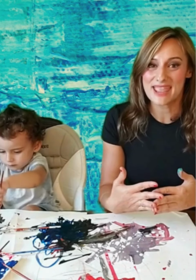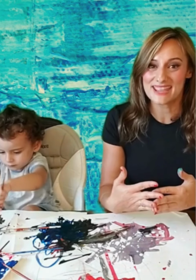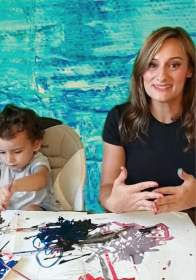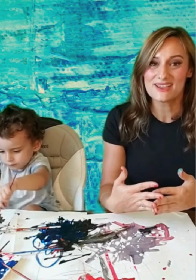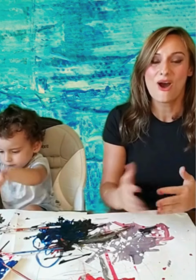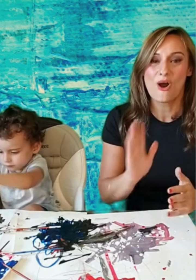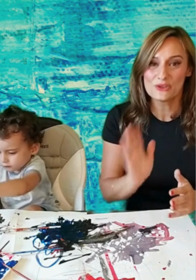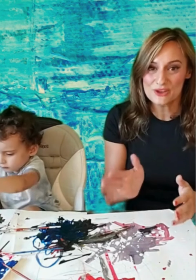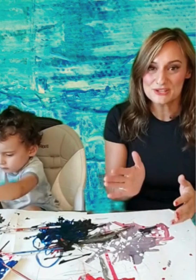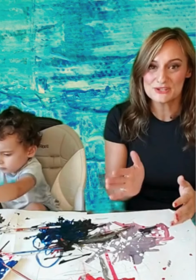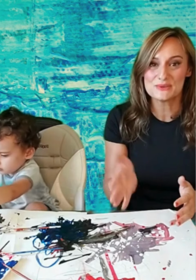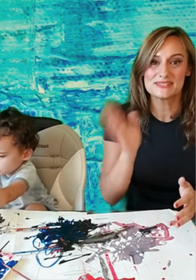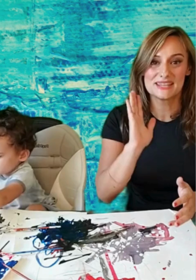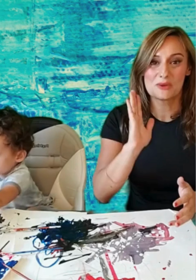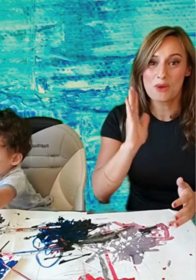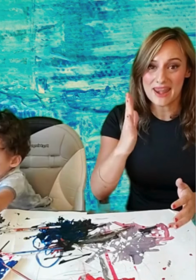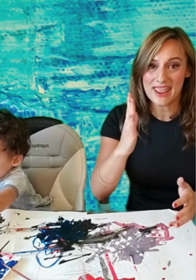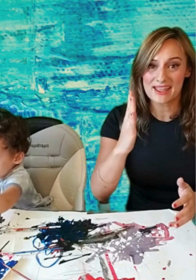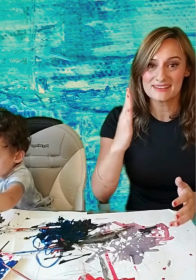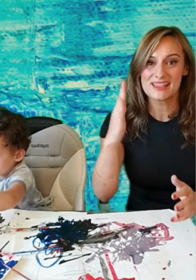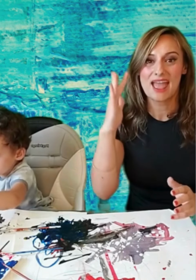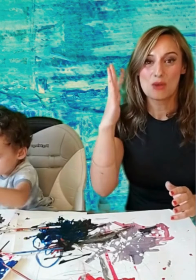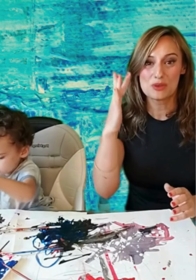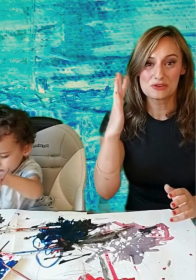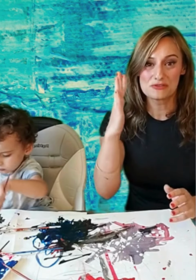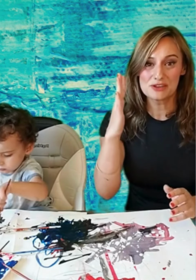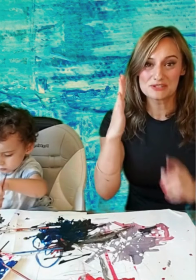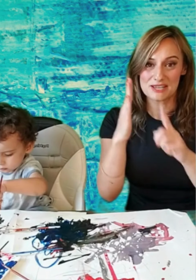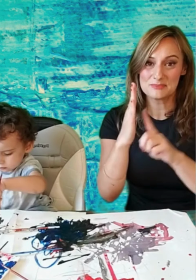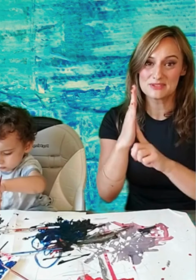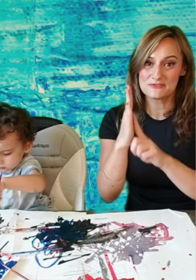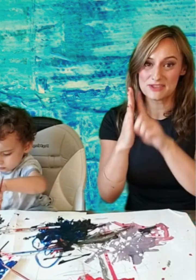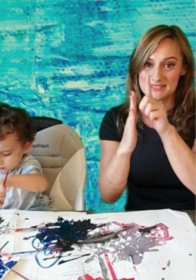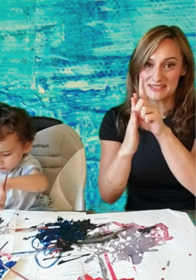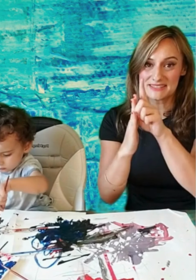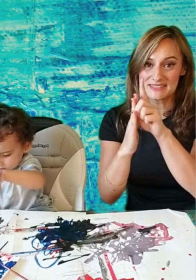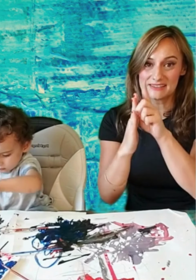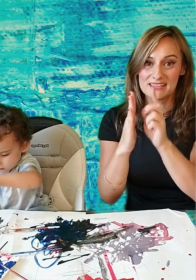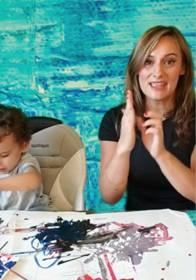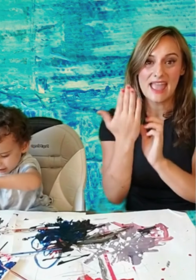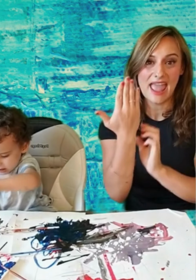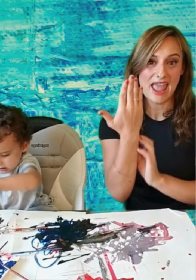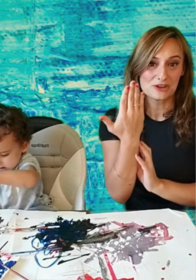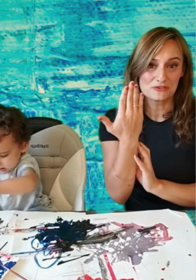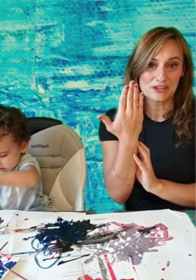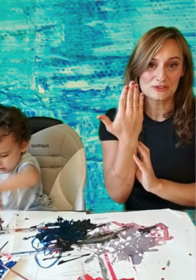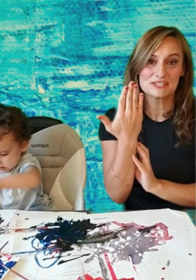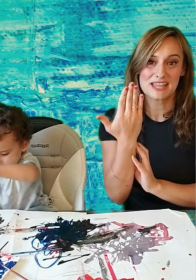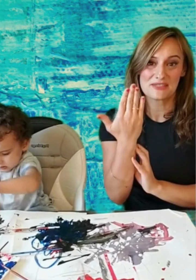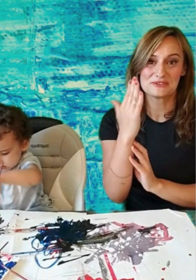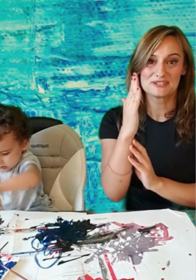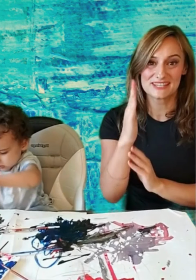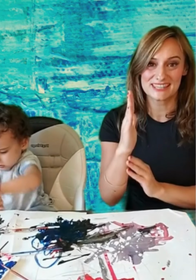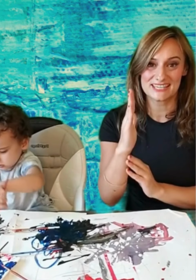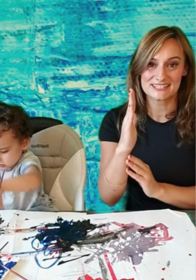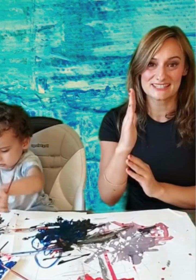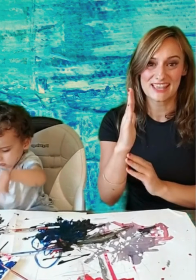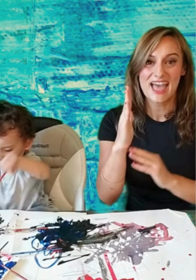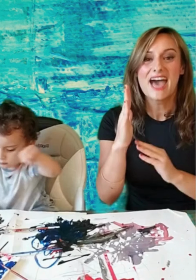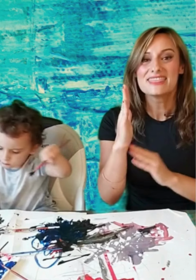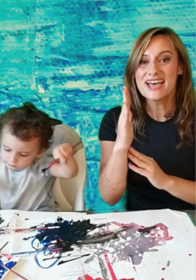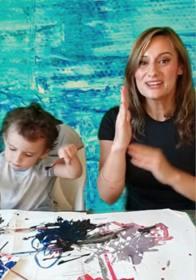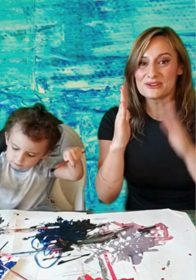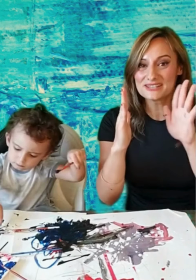sign paint, all you gotta do is take one hand with your fingertips facing the ceiling and your fingers together, just like